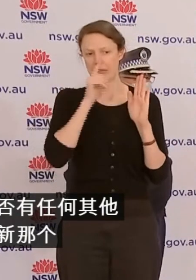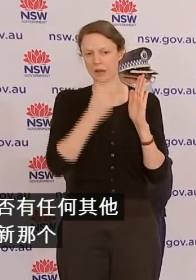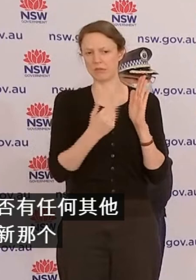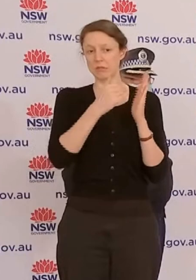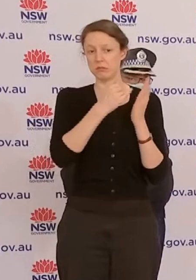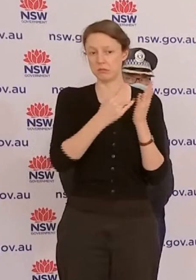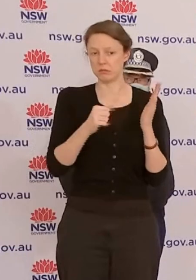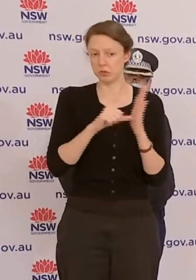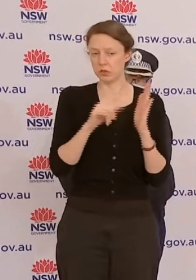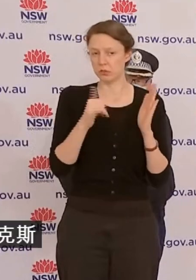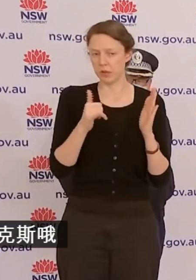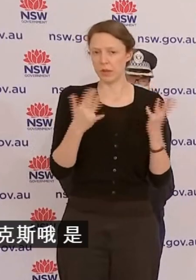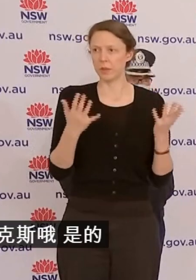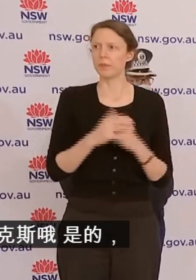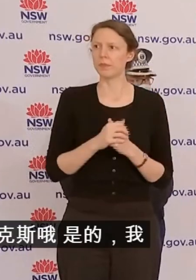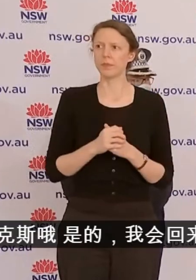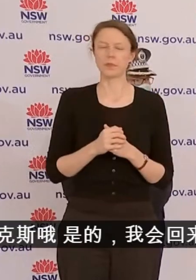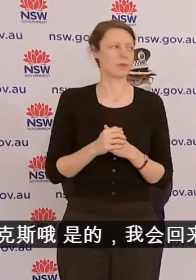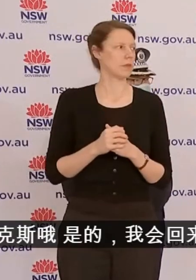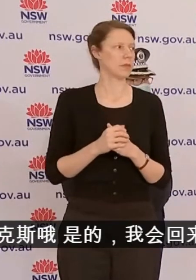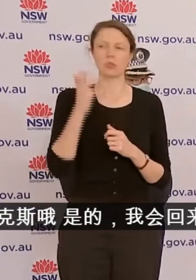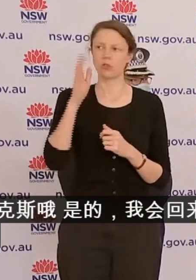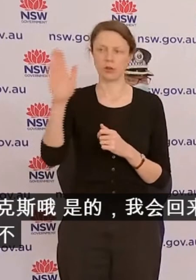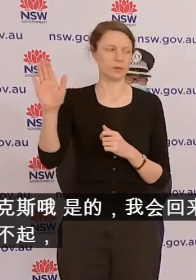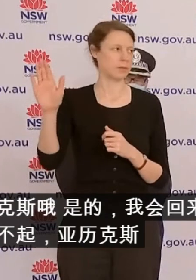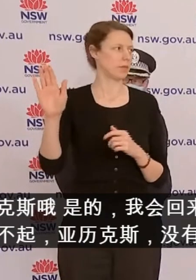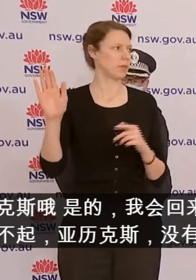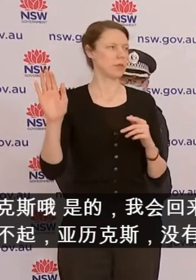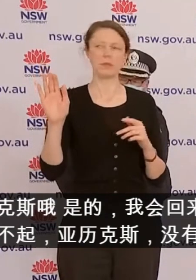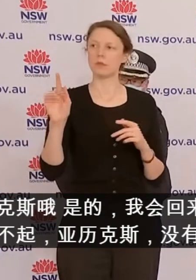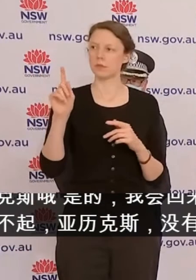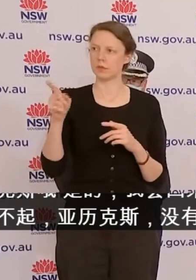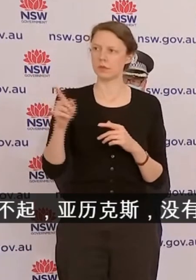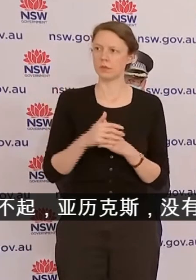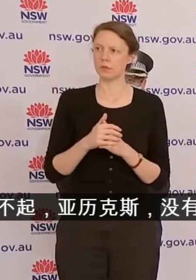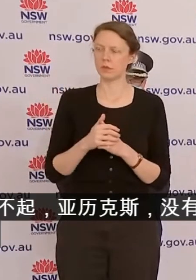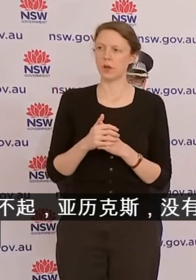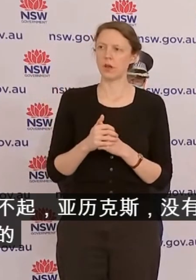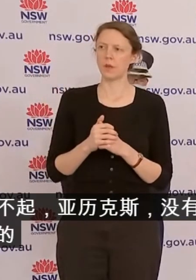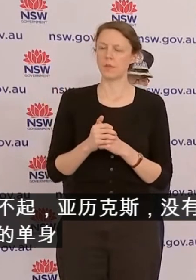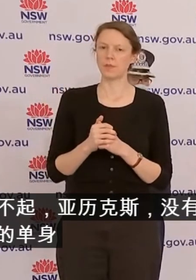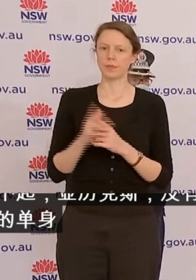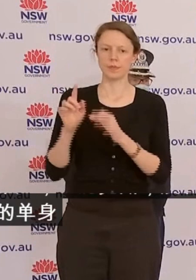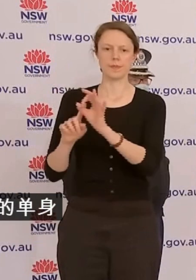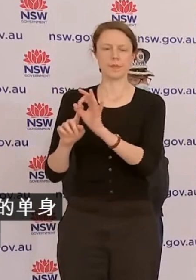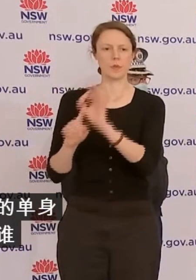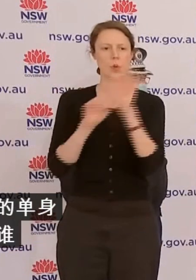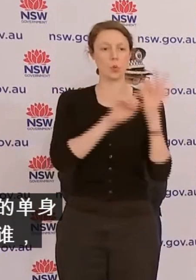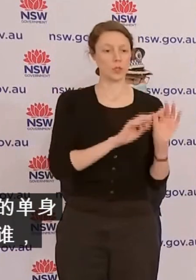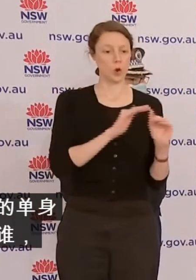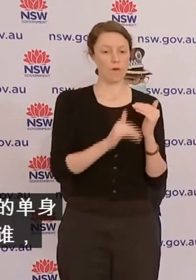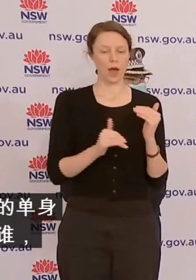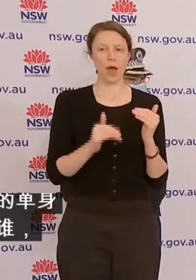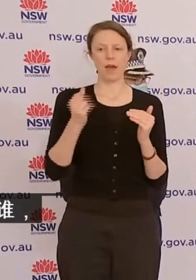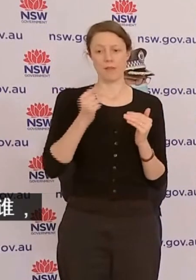no. Sorry, Alex. Oh, yeah, I'll come back to you, Chris. Sorry, Alex. No formal process to nominate who your permitted single bubble visitor is.